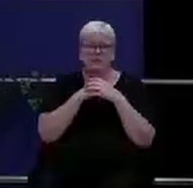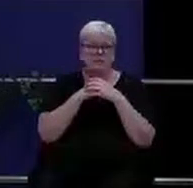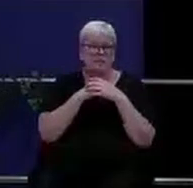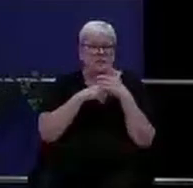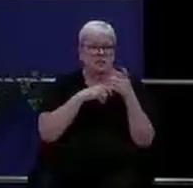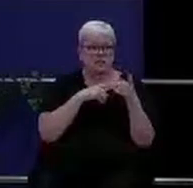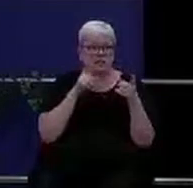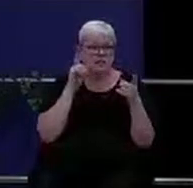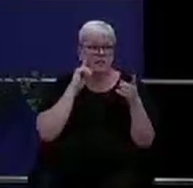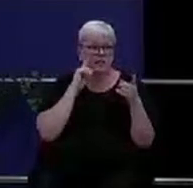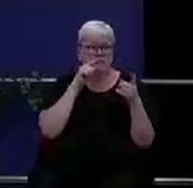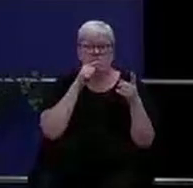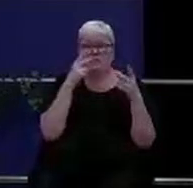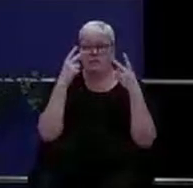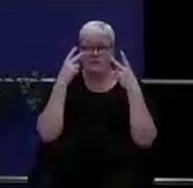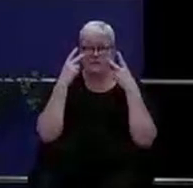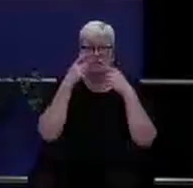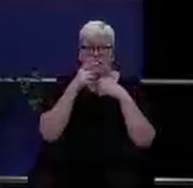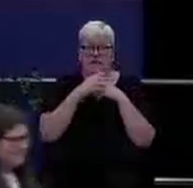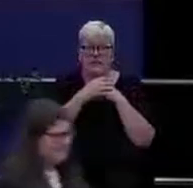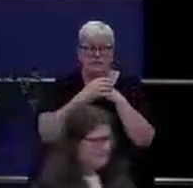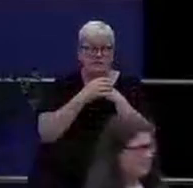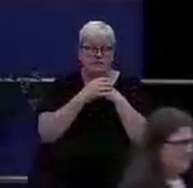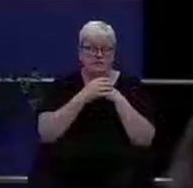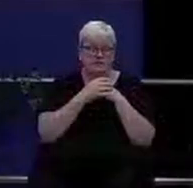Yes, in the front second row there.